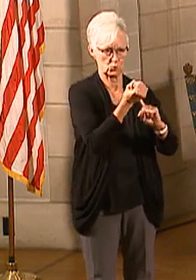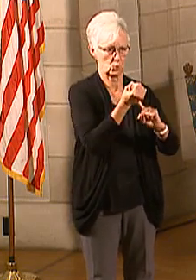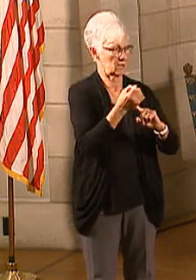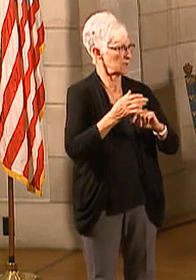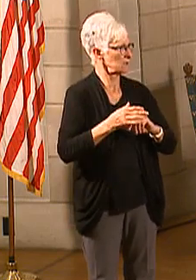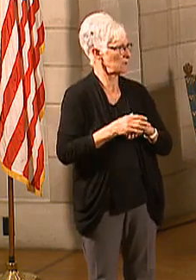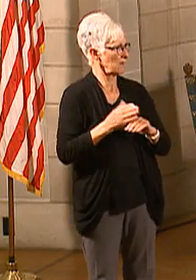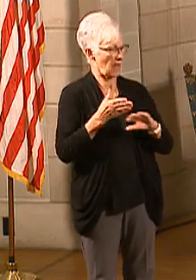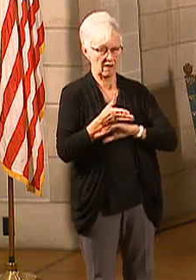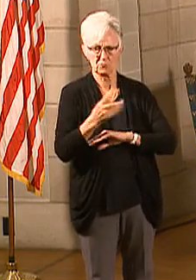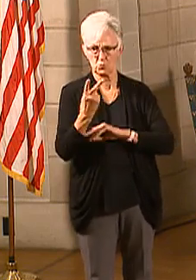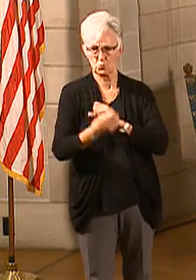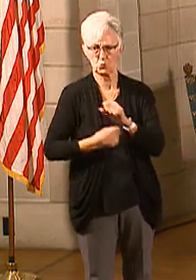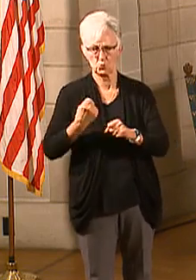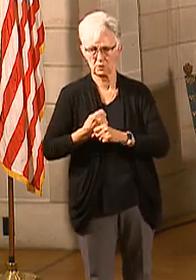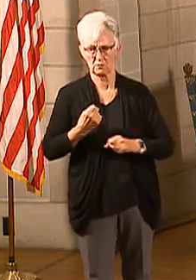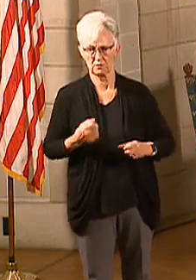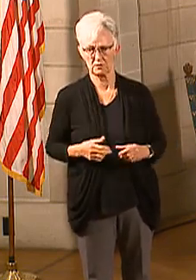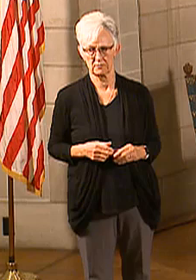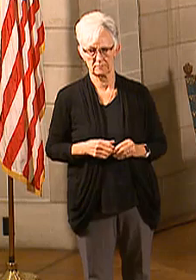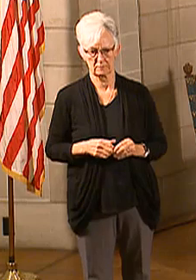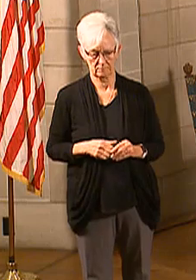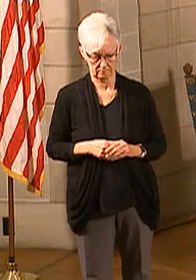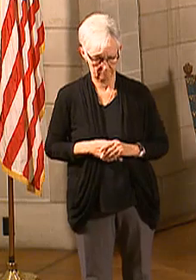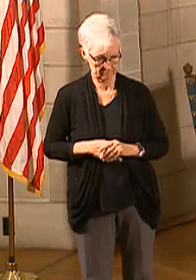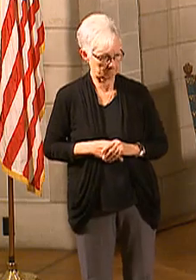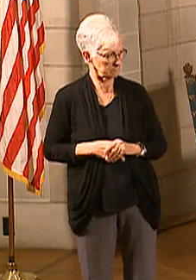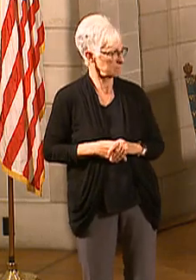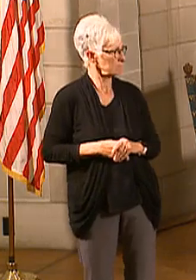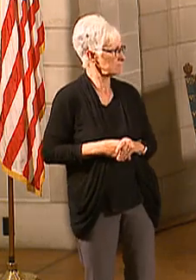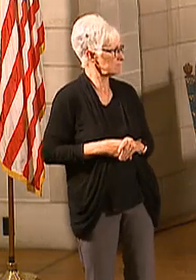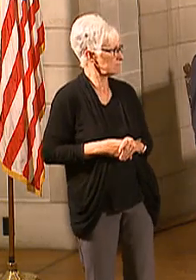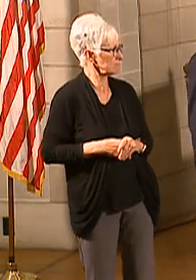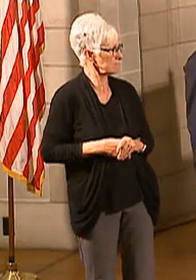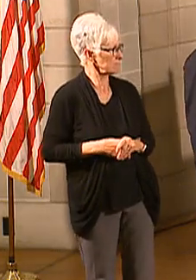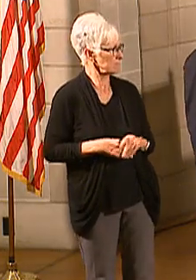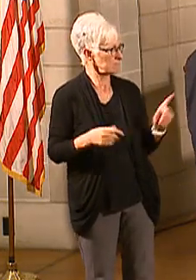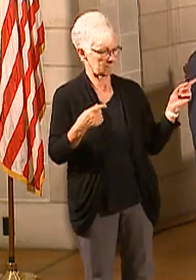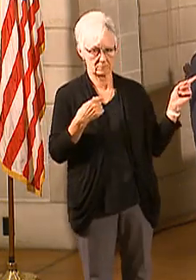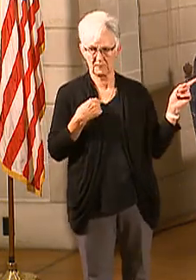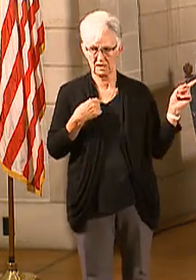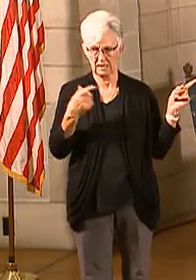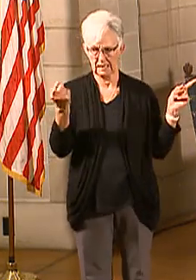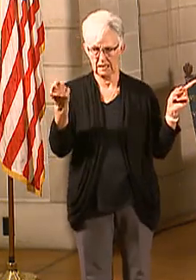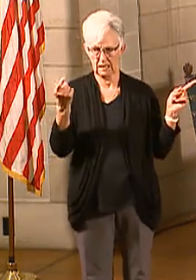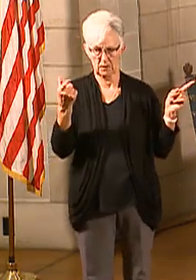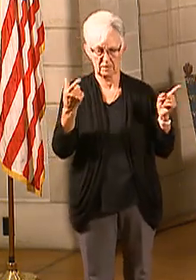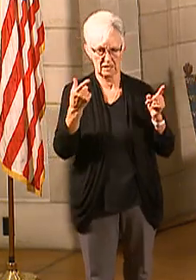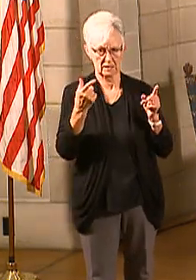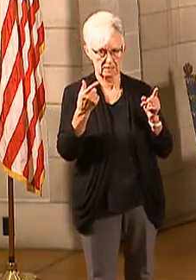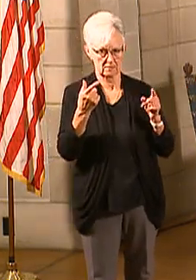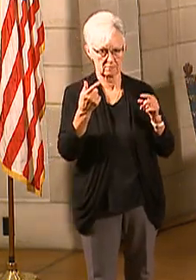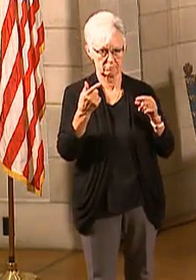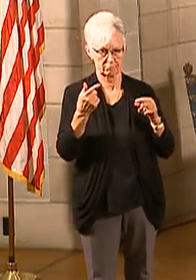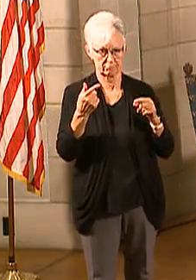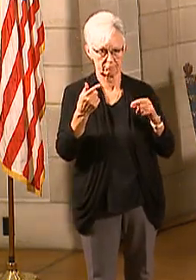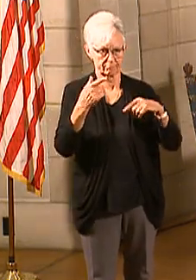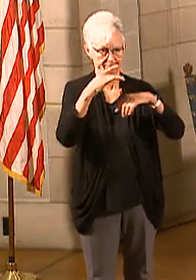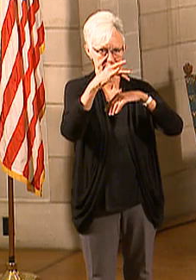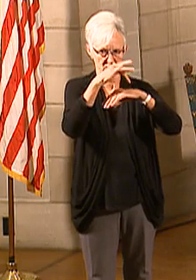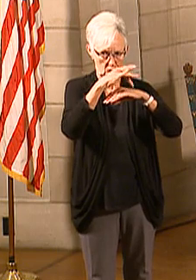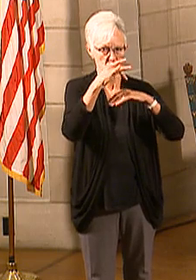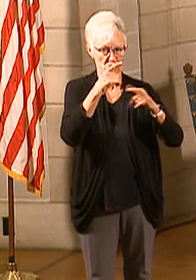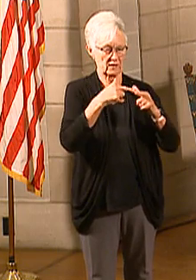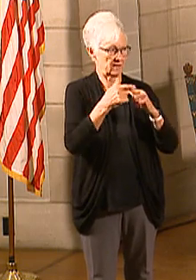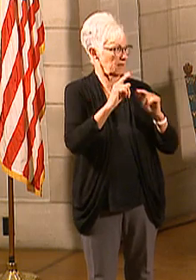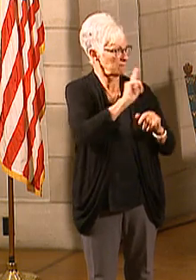the goal. But I'll let you guys talk about the specifics. I'm going to do a high level, then I'm going to kick this to Dr. Studstill.